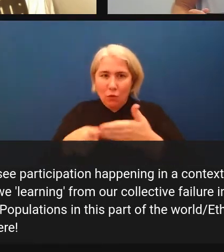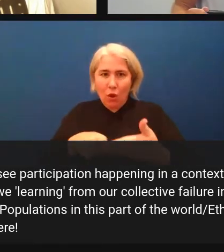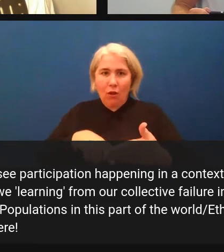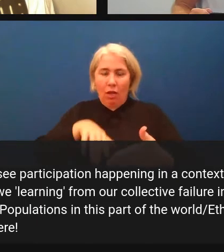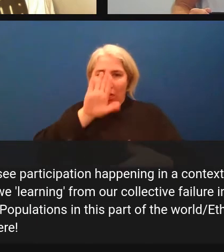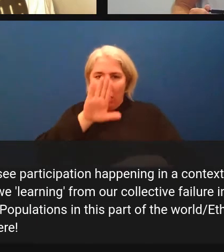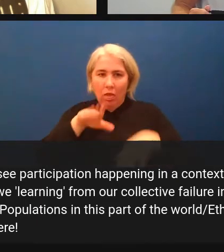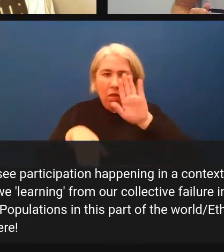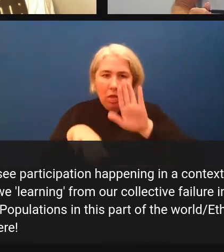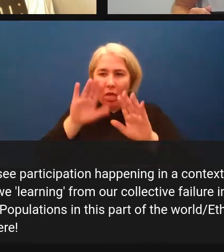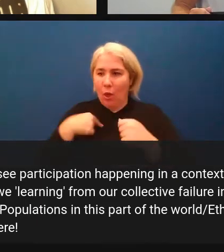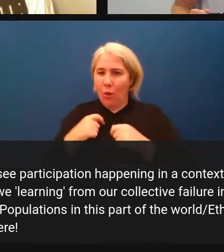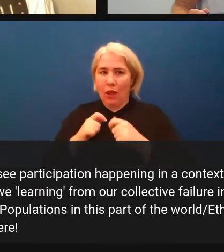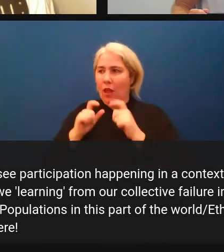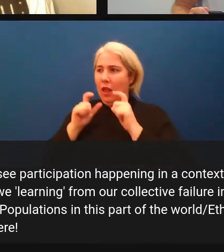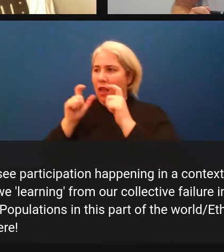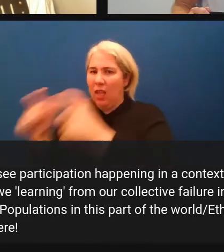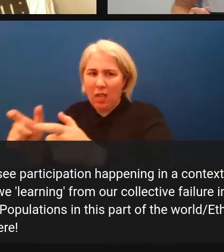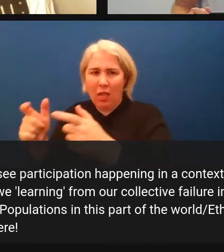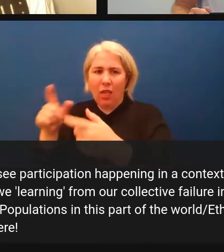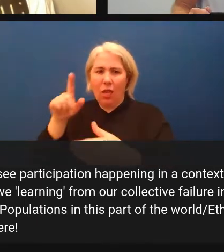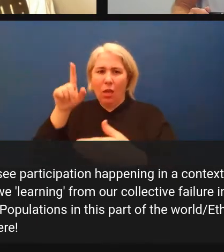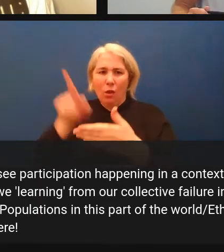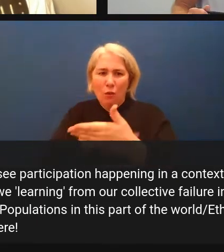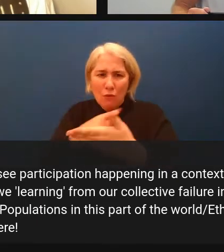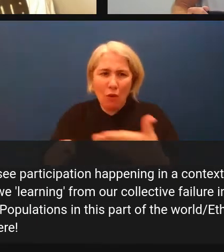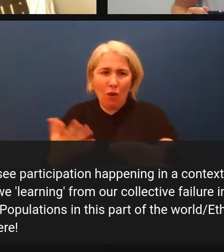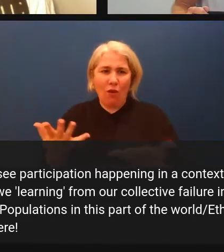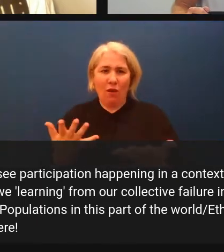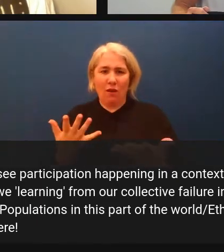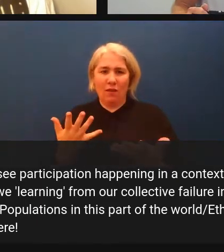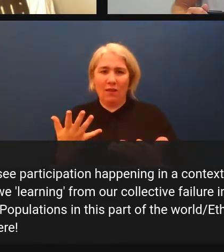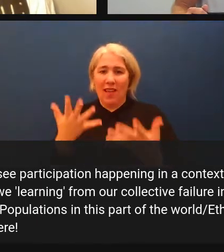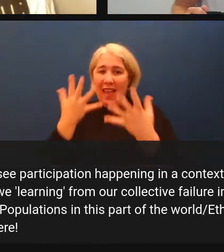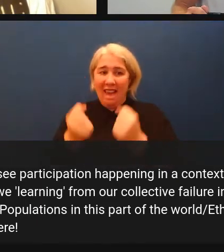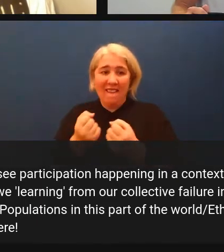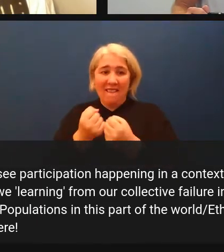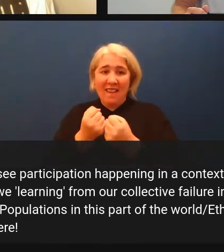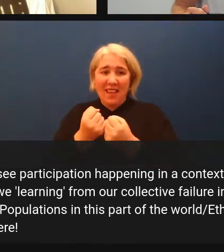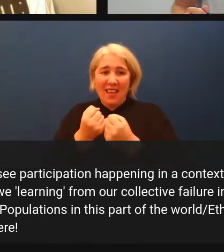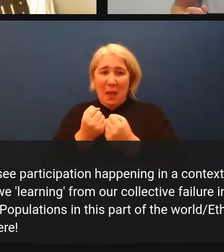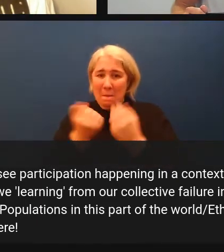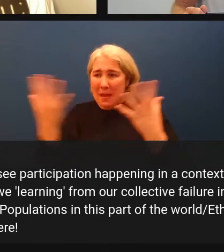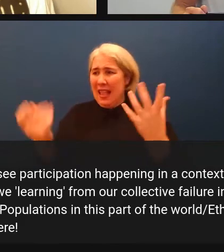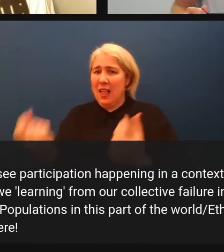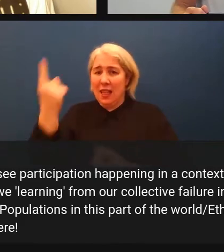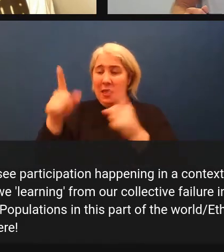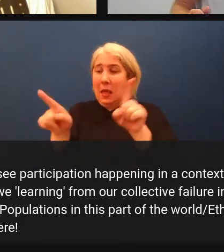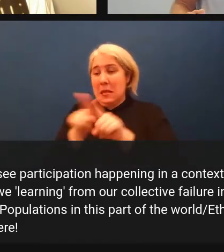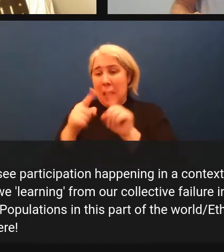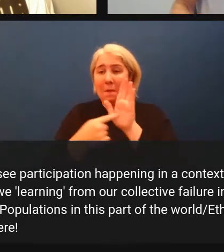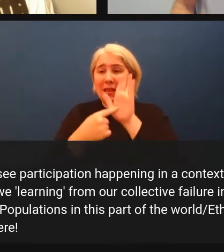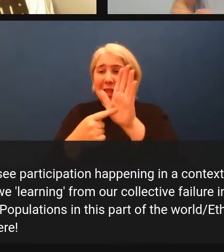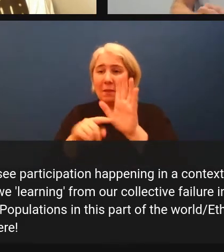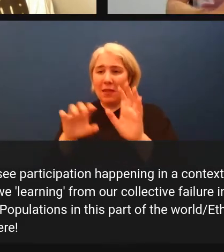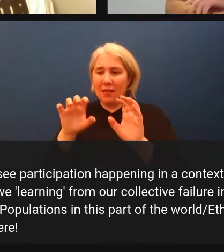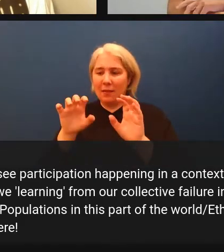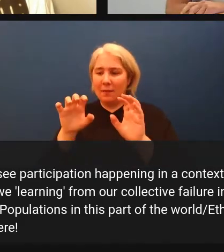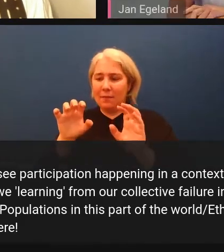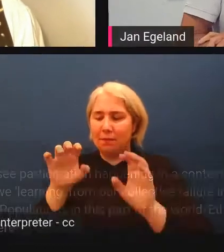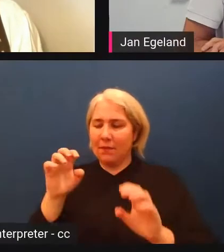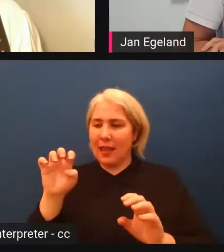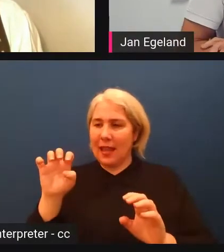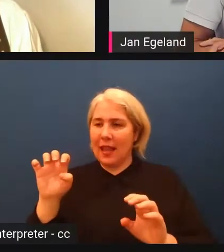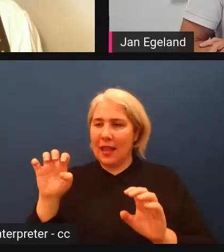of the world, Ethiopia? Yeah. And many thanks for sharing your thoughts and views here. No, it's a